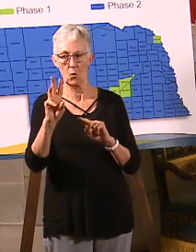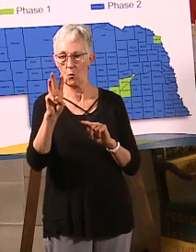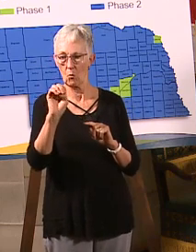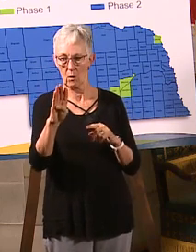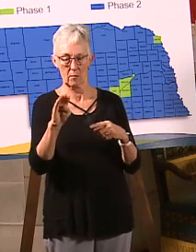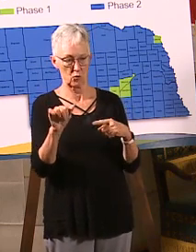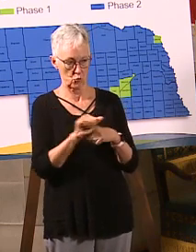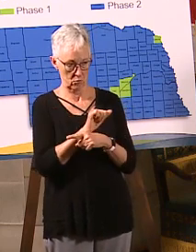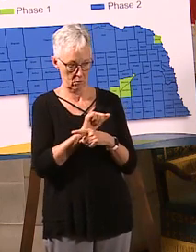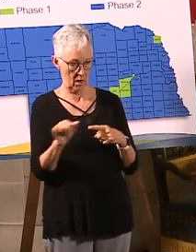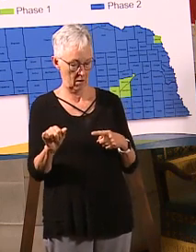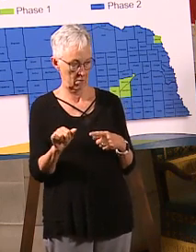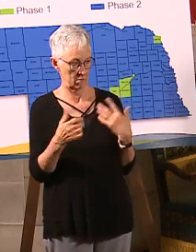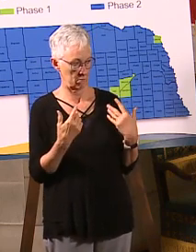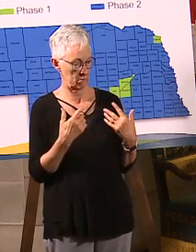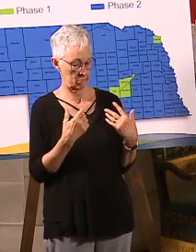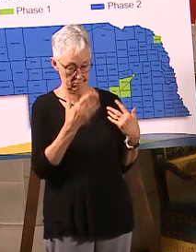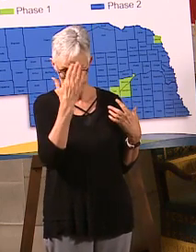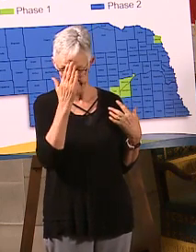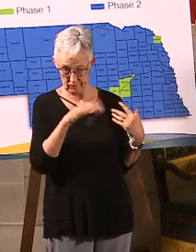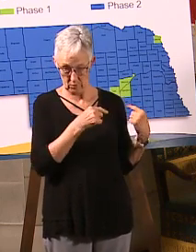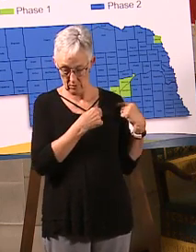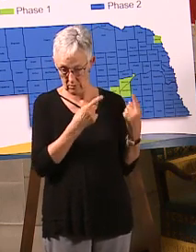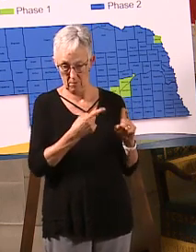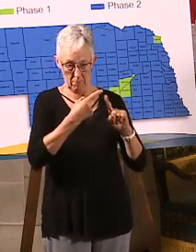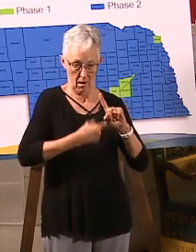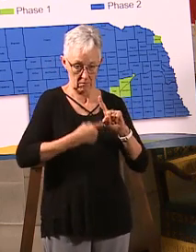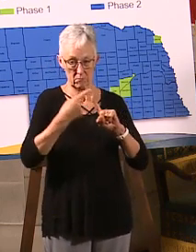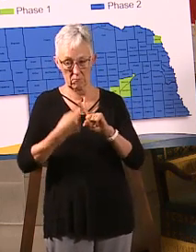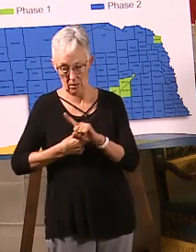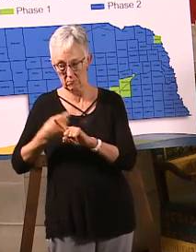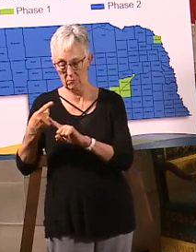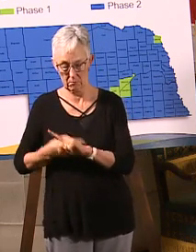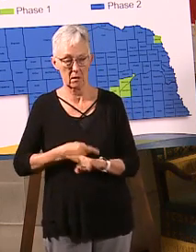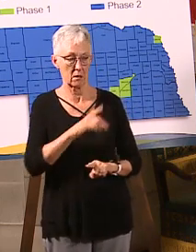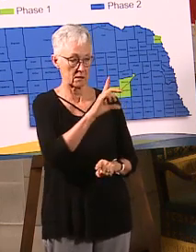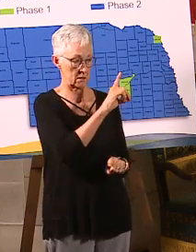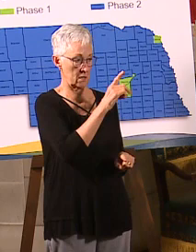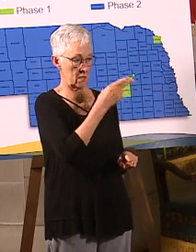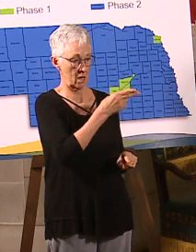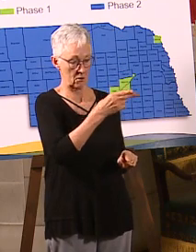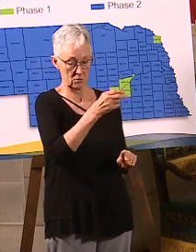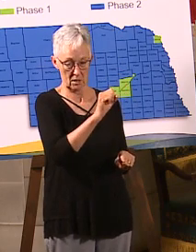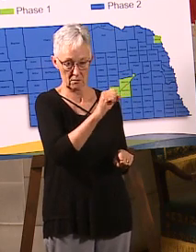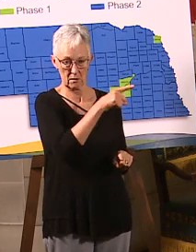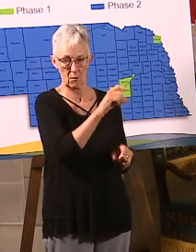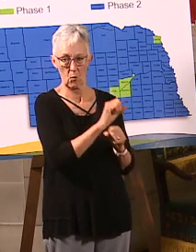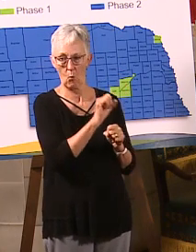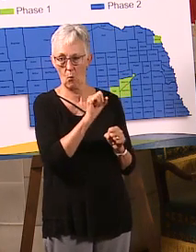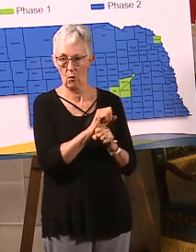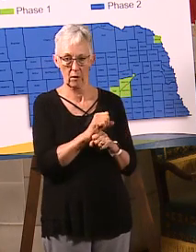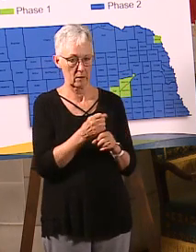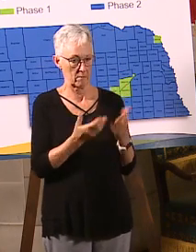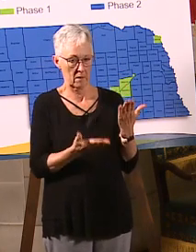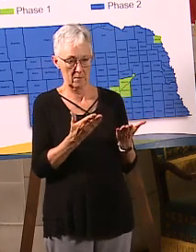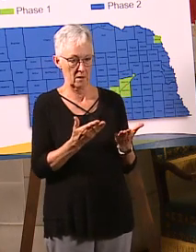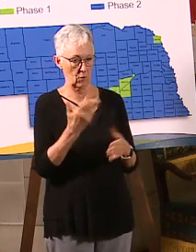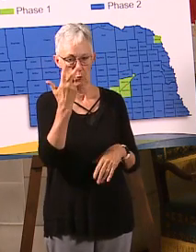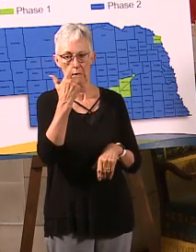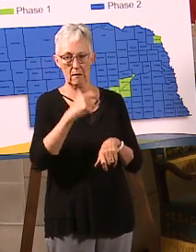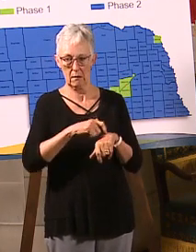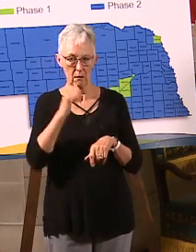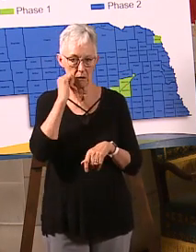at HHS has worked really hard and done sometimes 3 times a week webinars to be able to provide information for